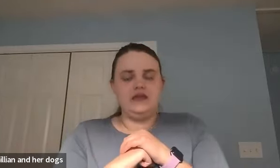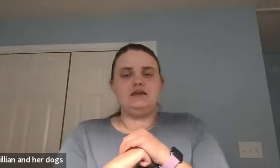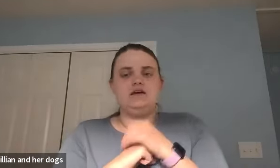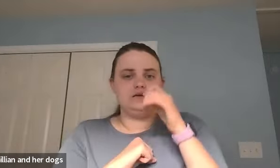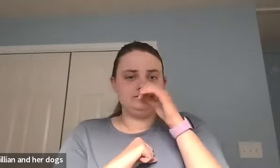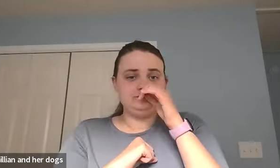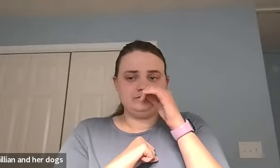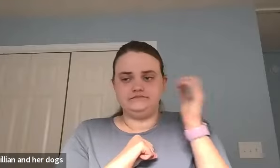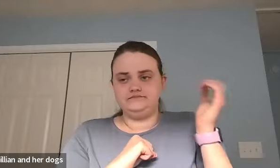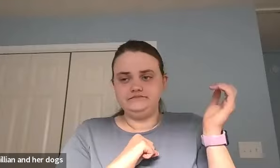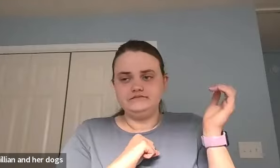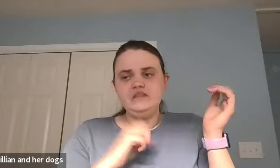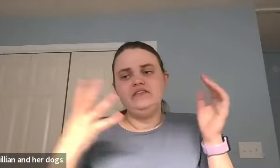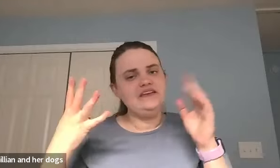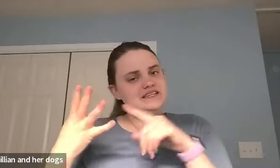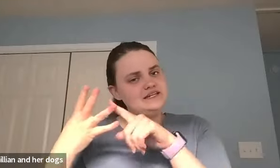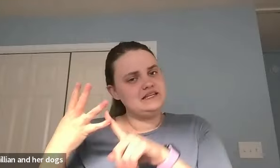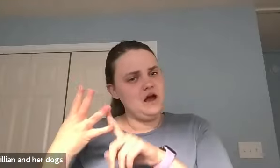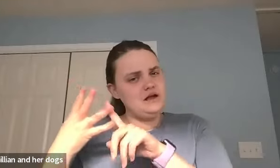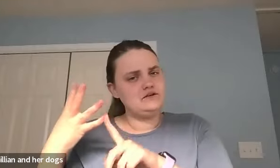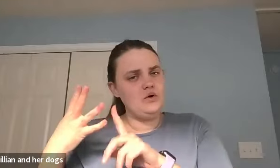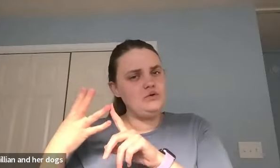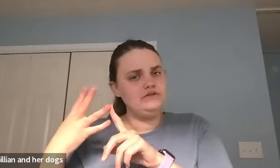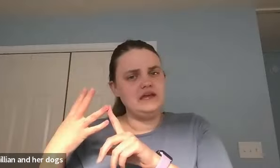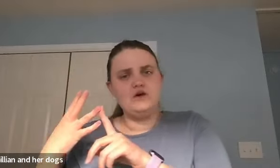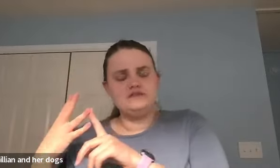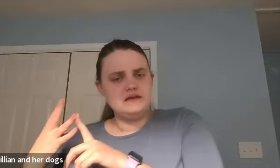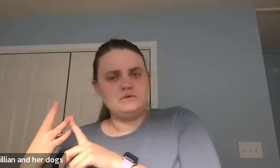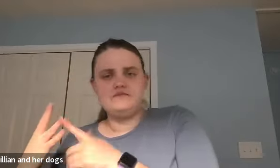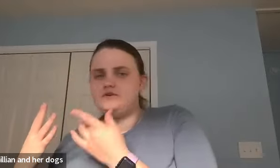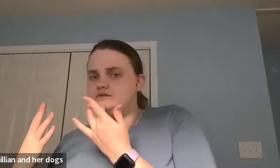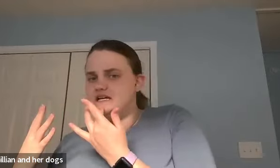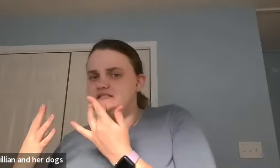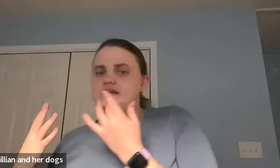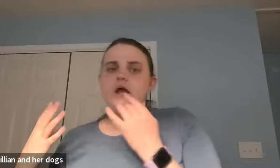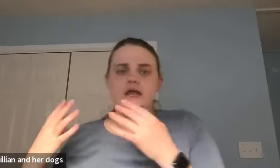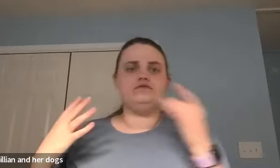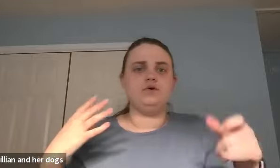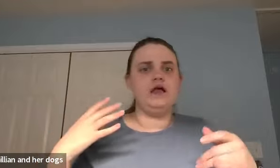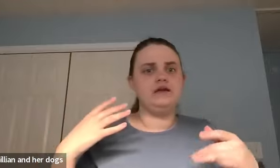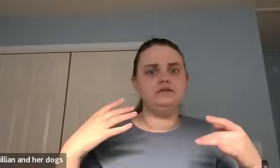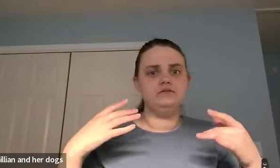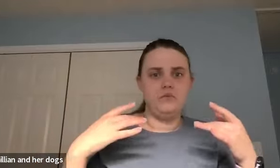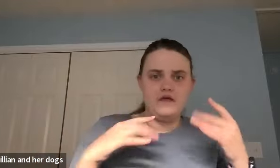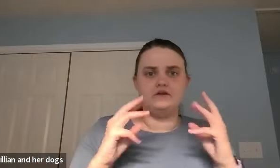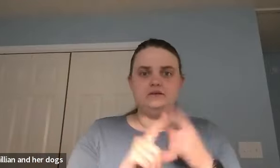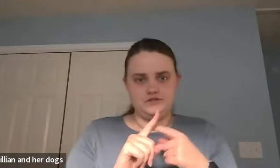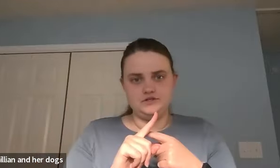And that's the nice thing. Hot and cold, they go the same way for tasting and for like weather temperatures.